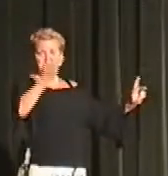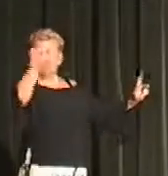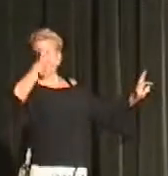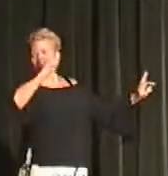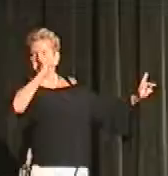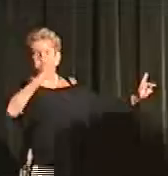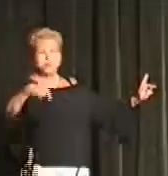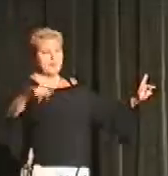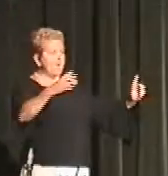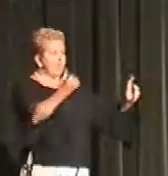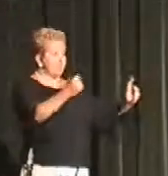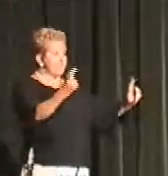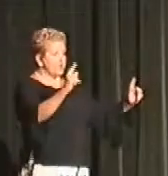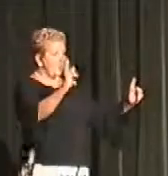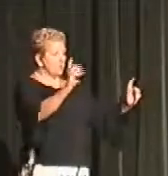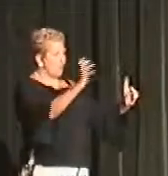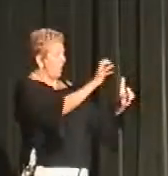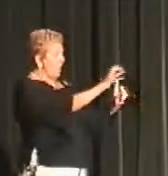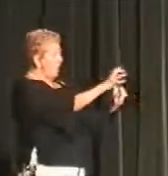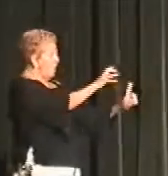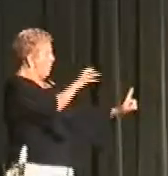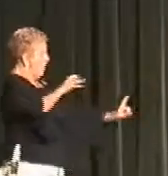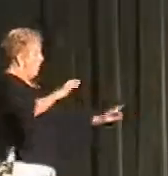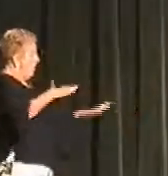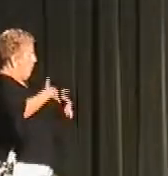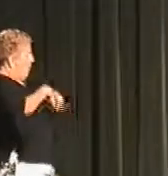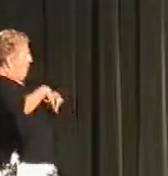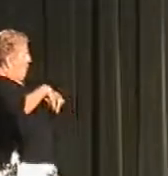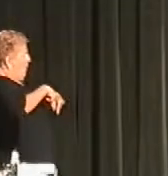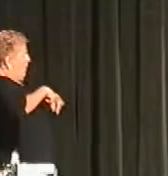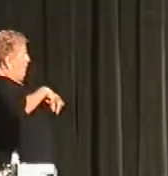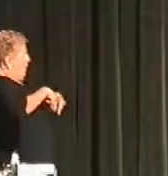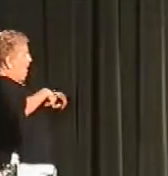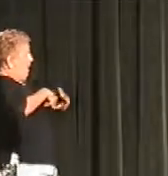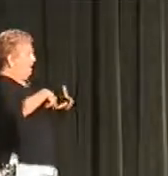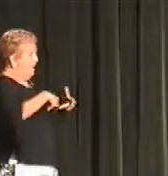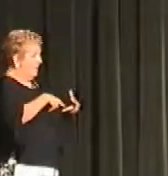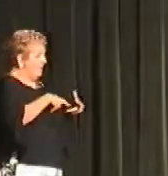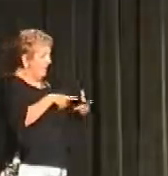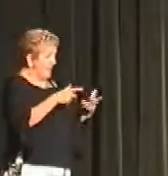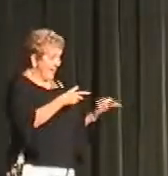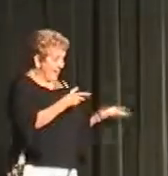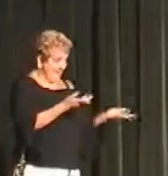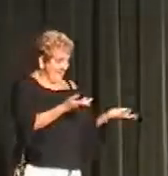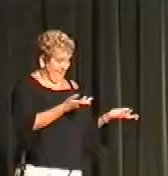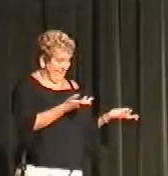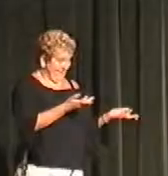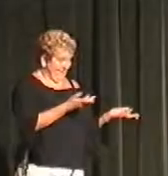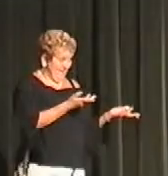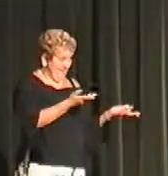there back away from me in terror. Now, when you're 87 pounds, that almost never happens, you